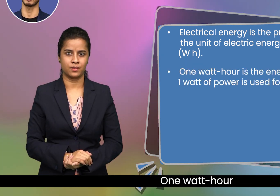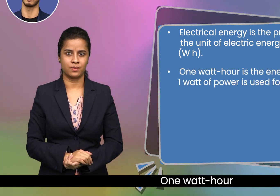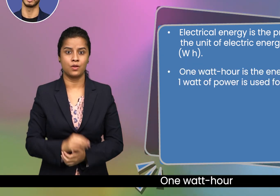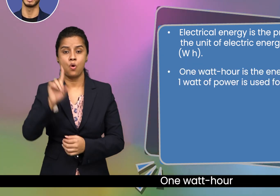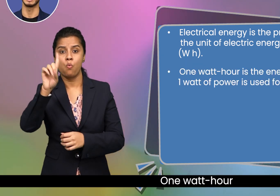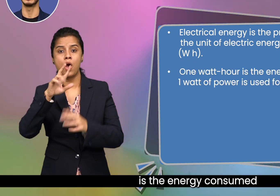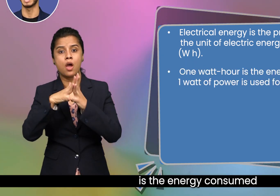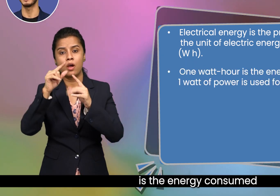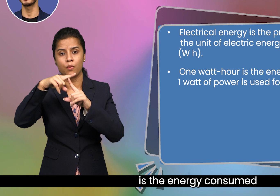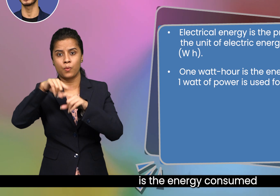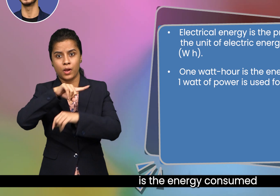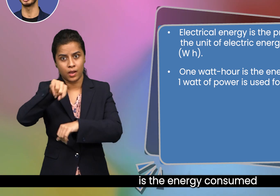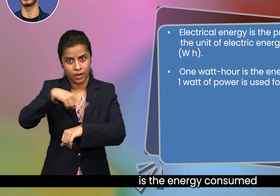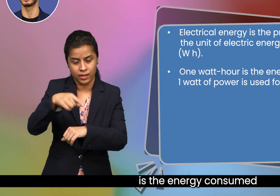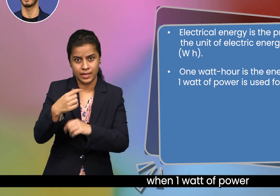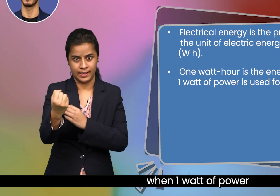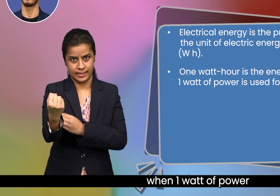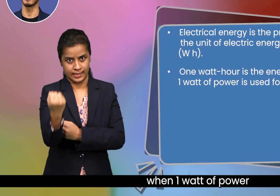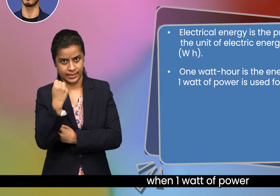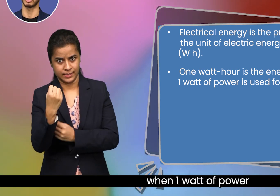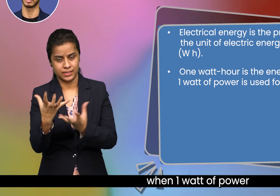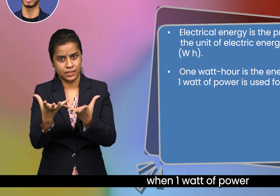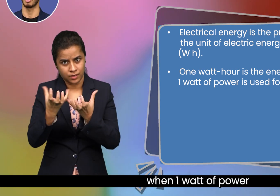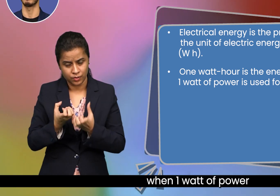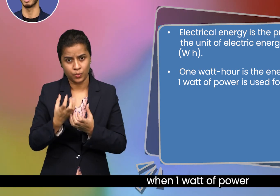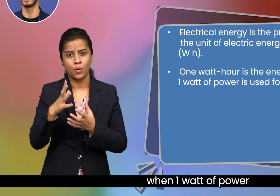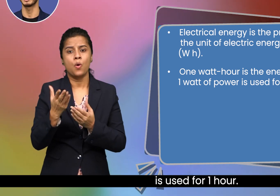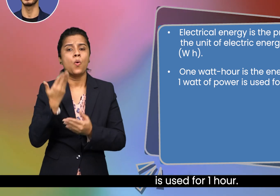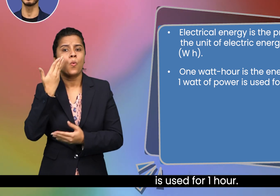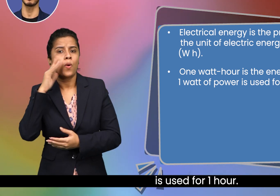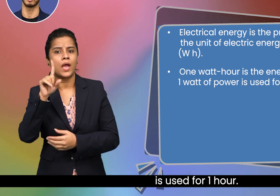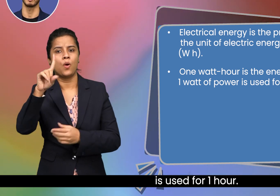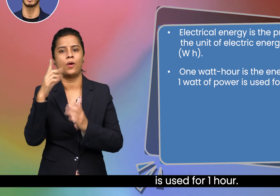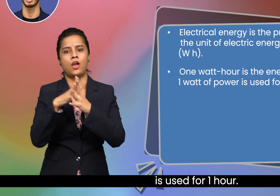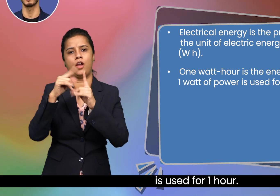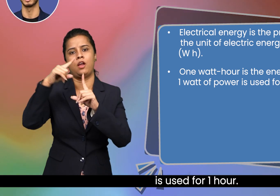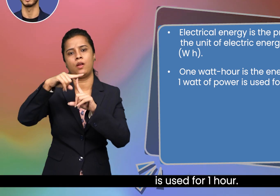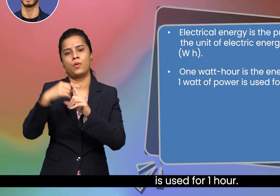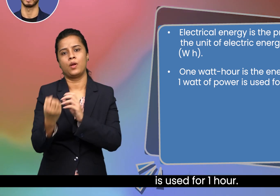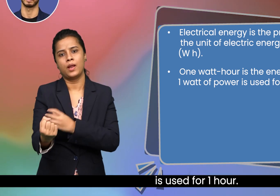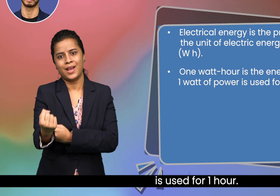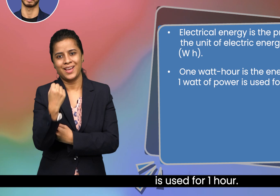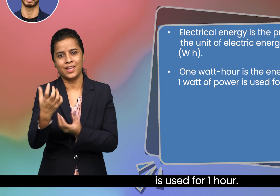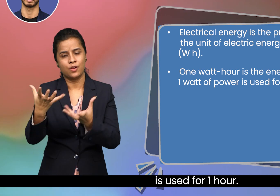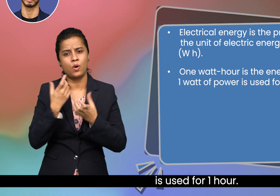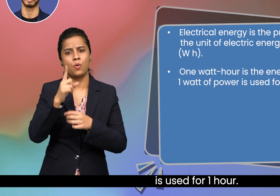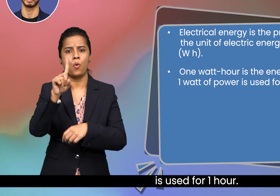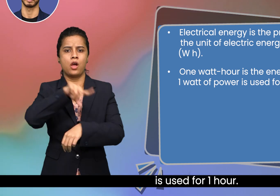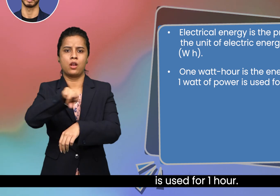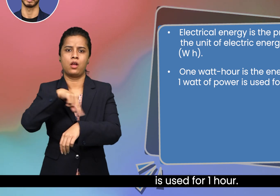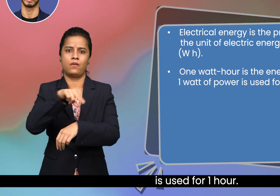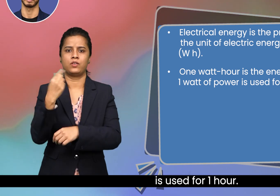1 watt-hour is the energy consumed when 1 watt of power is used for 1 hour.